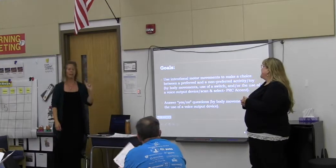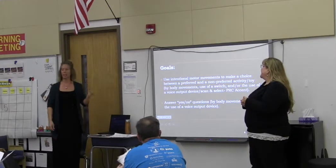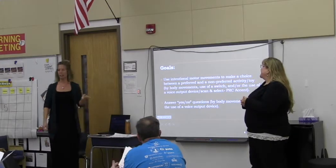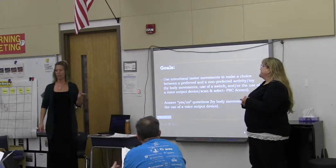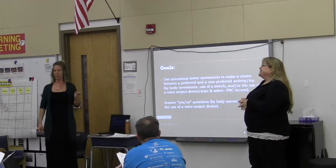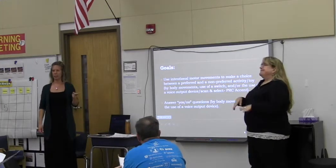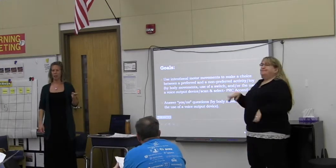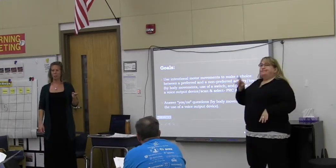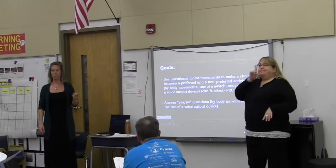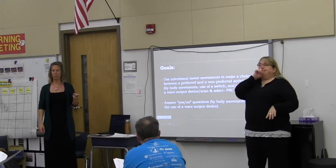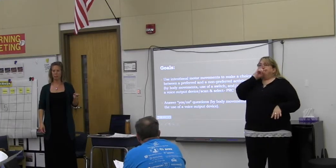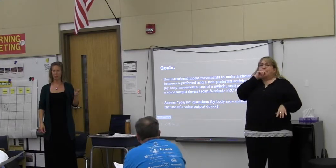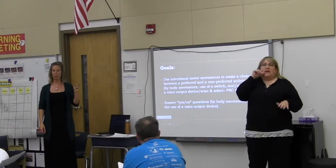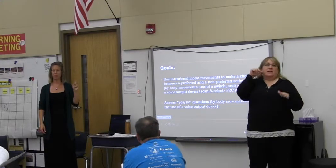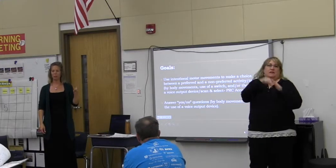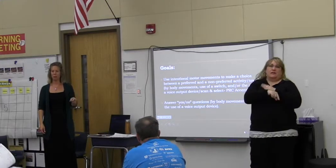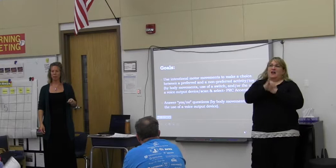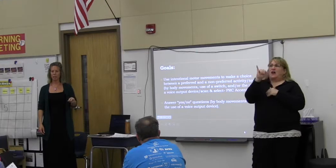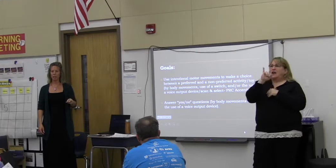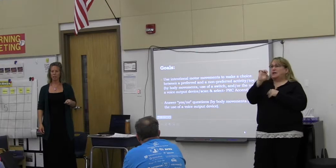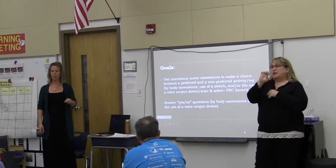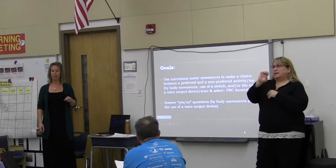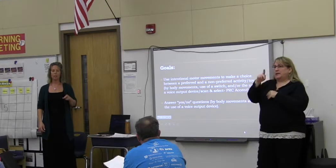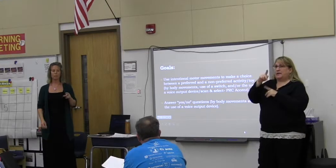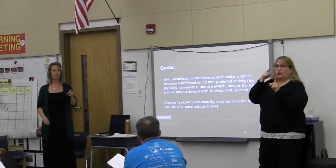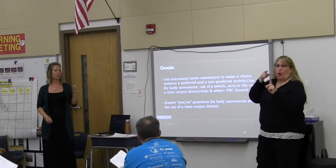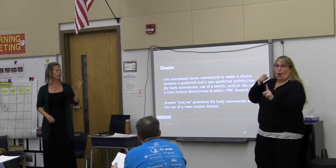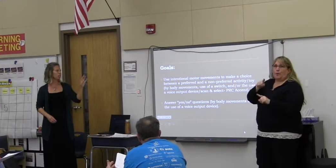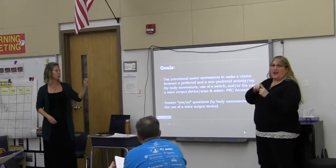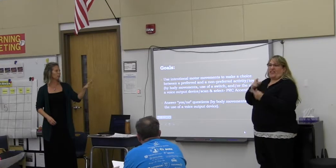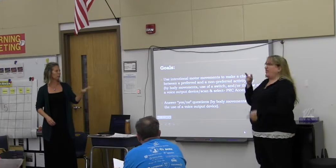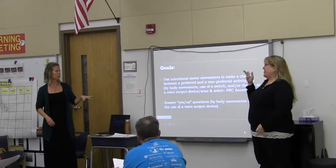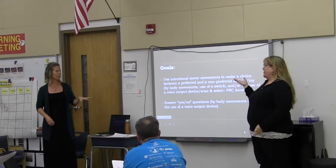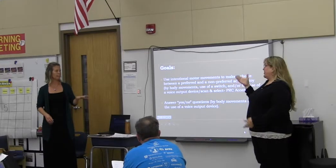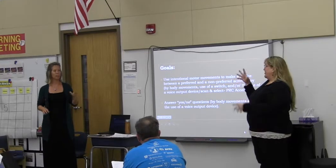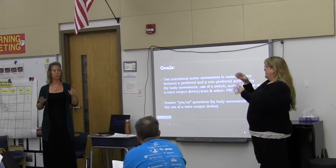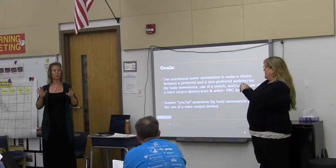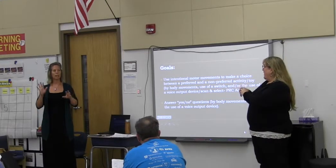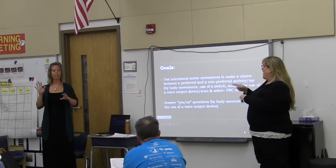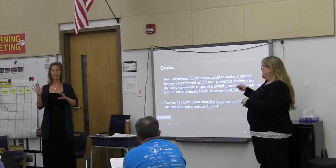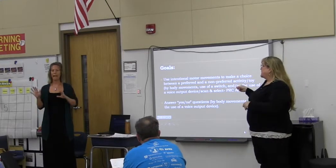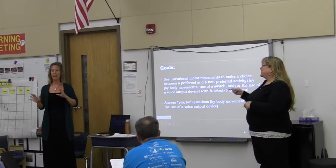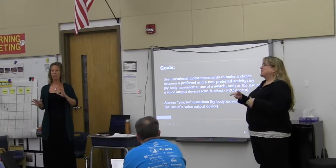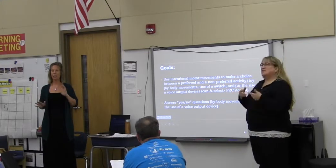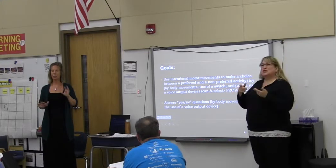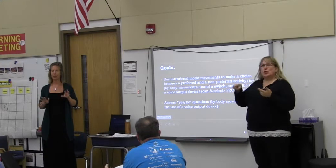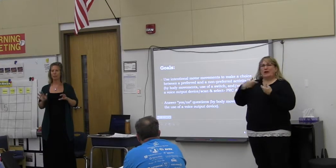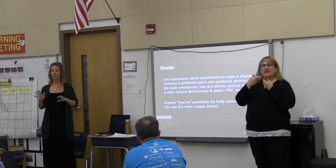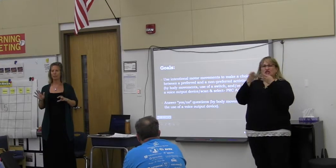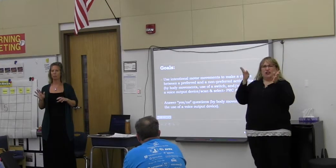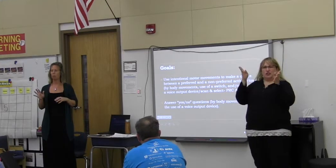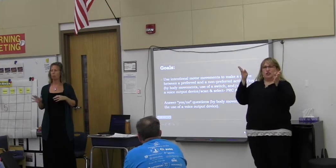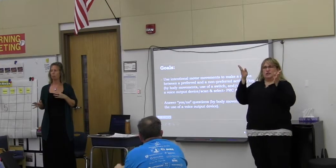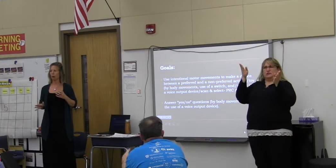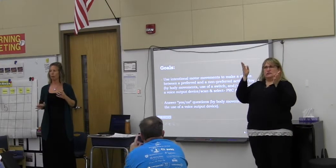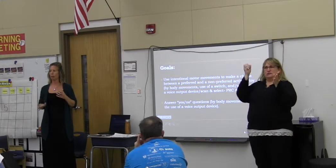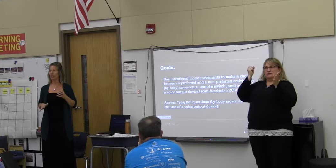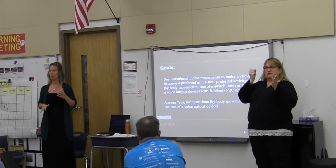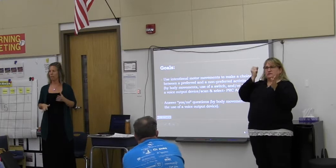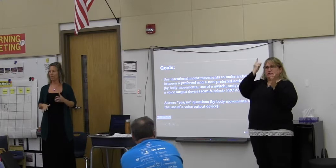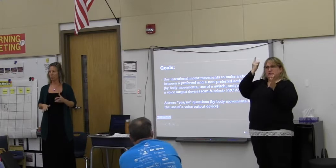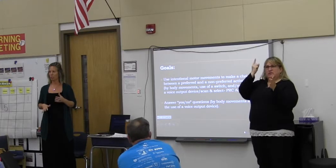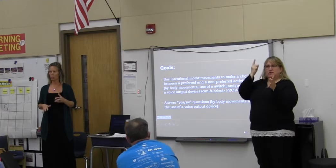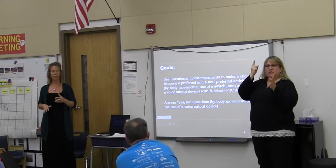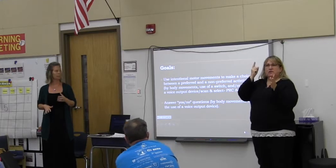I'm not going to get into their IEP goals, but these are in here. And I just wanted to put these in here so you guys kind of have a general idea of what we're working